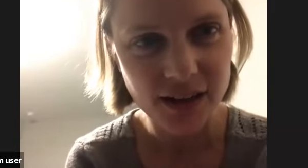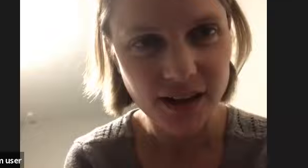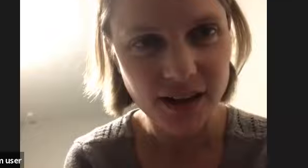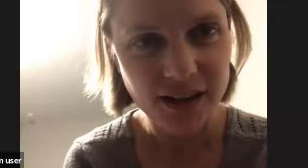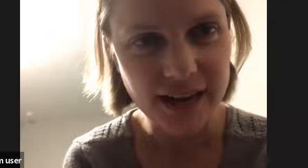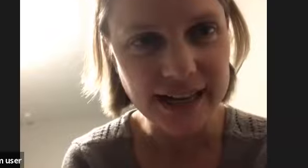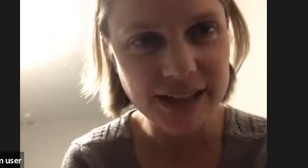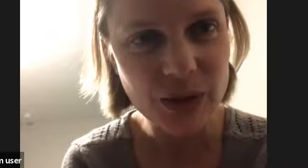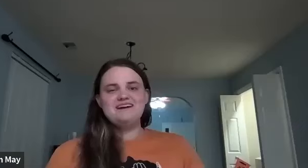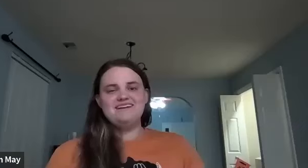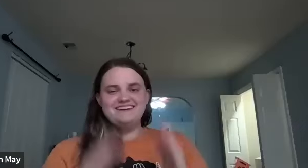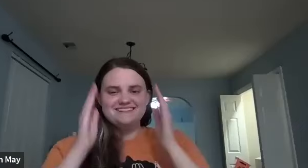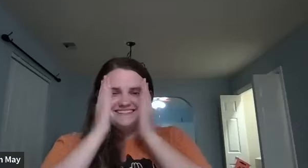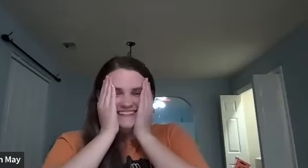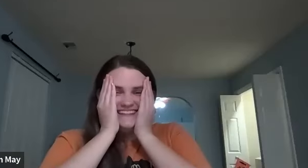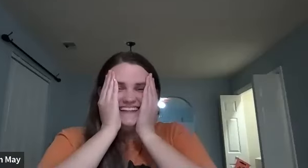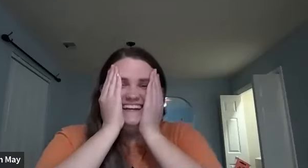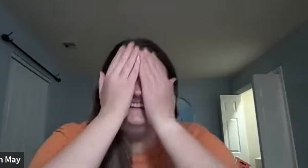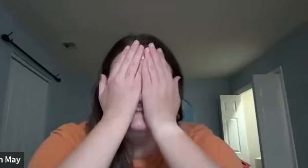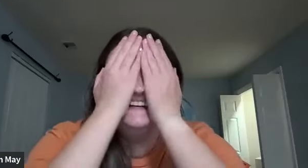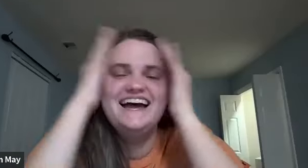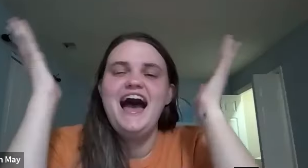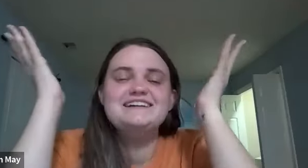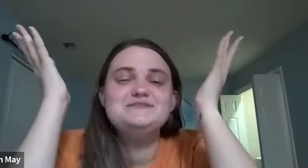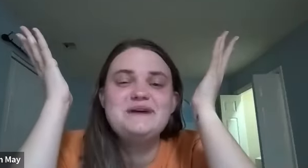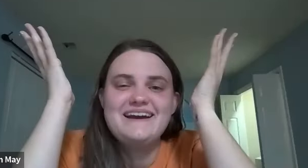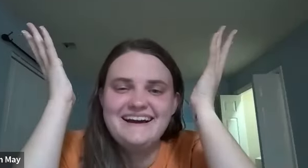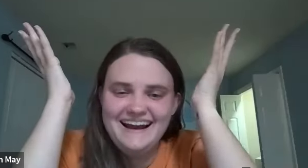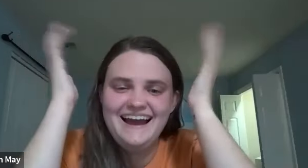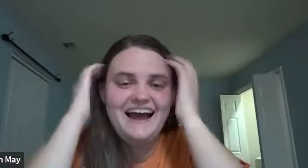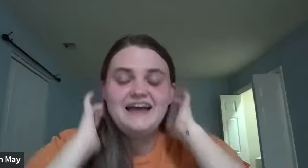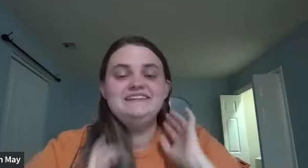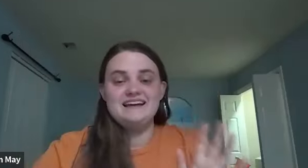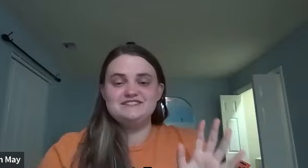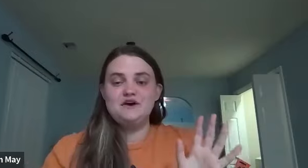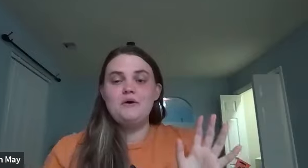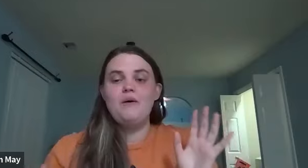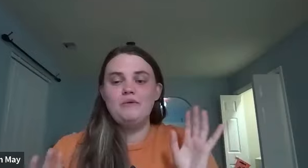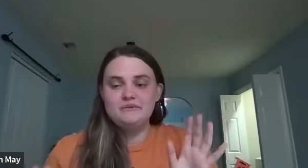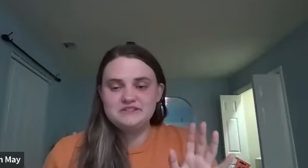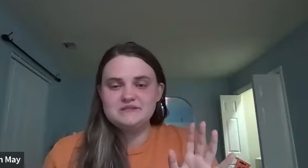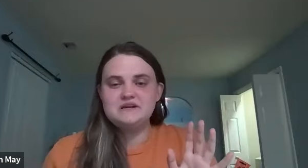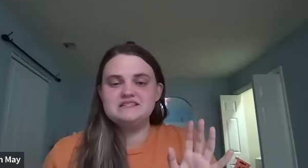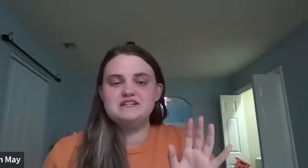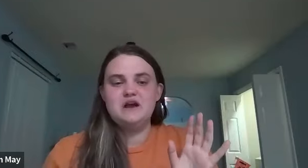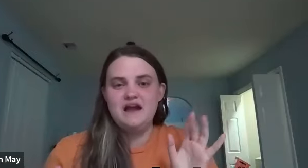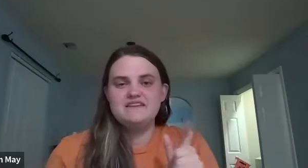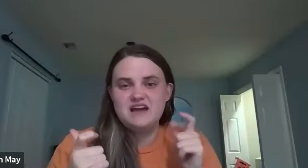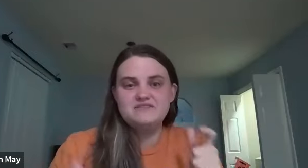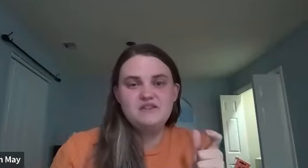Do Oh, those before I take off? swear. Yes. So what we'll do is because that's kind of a